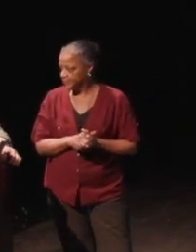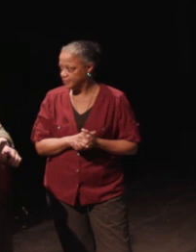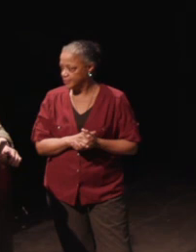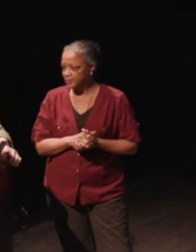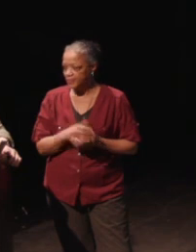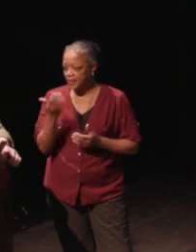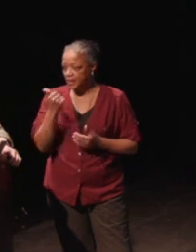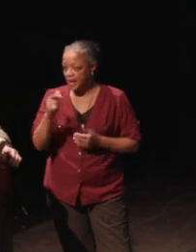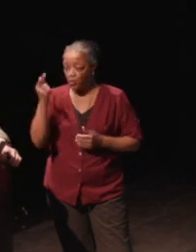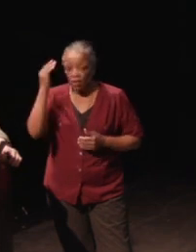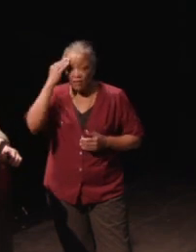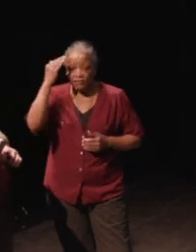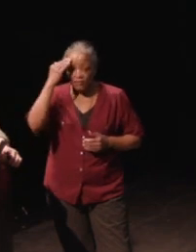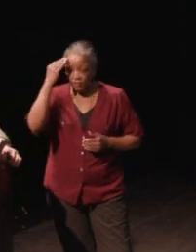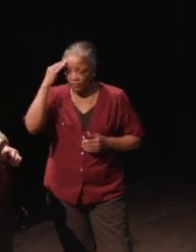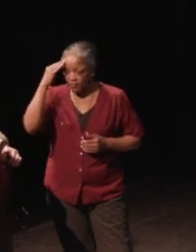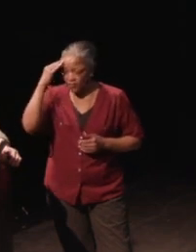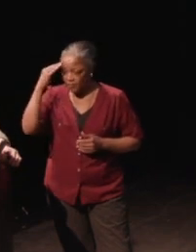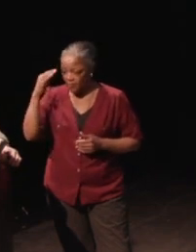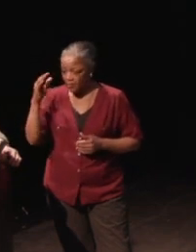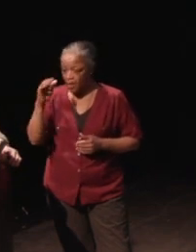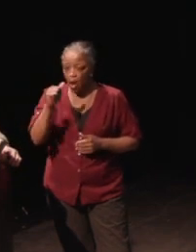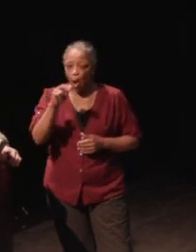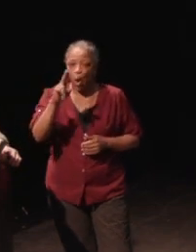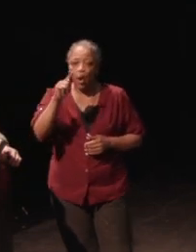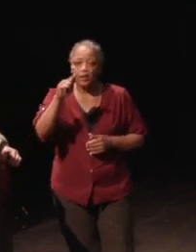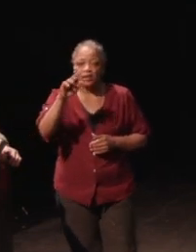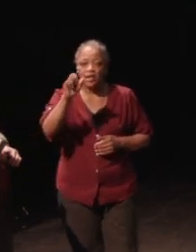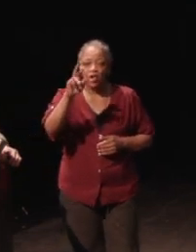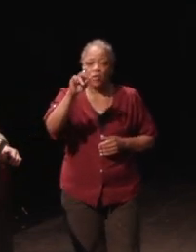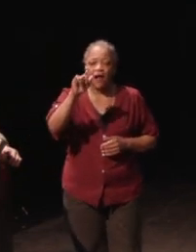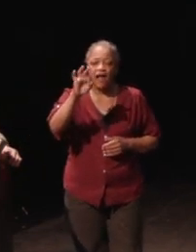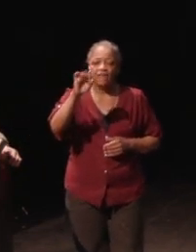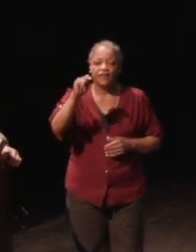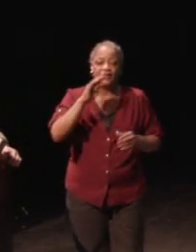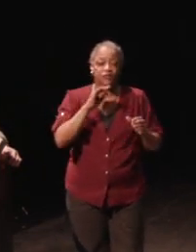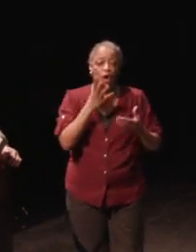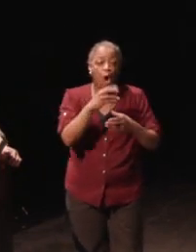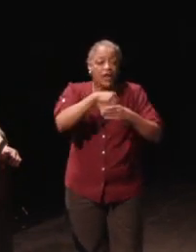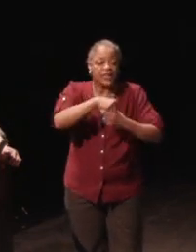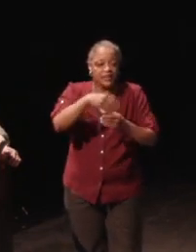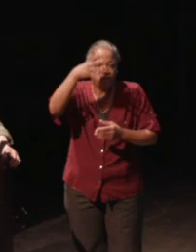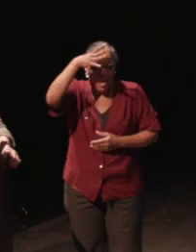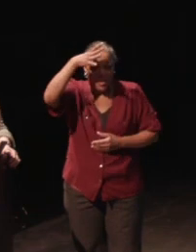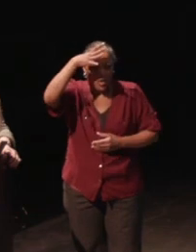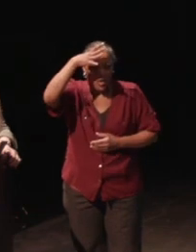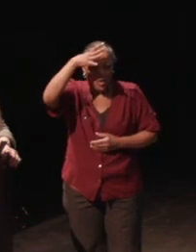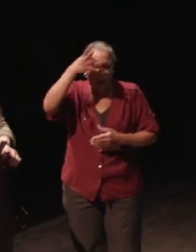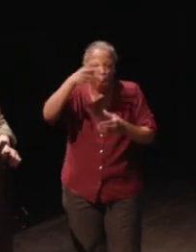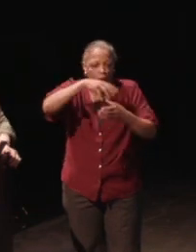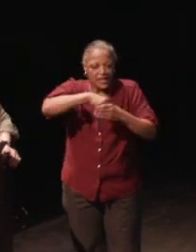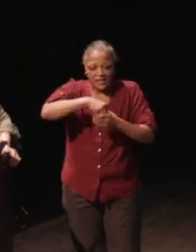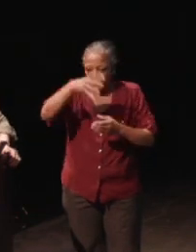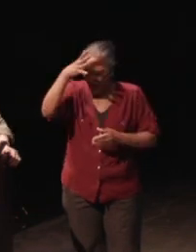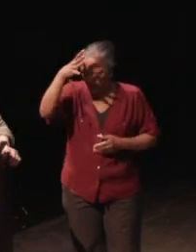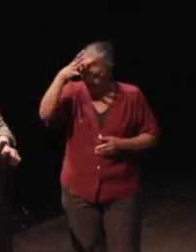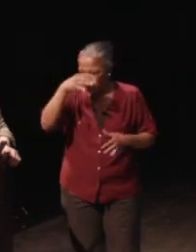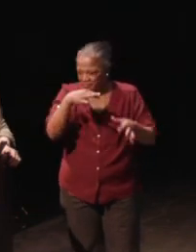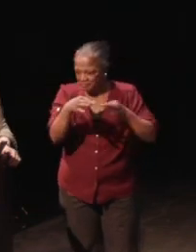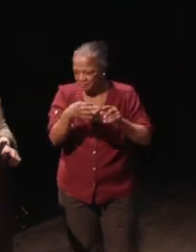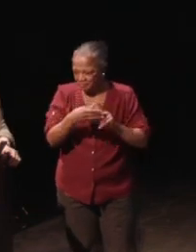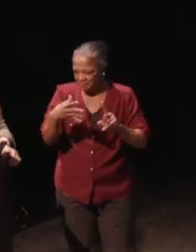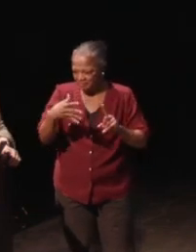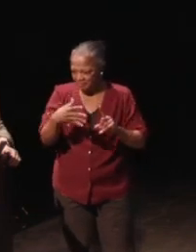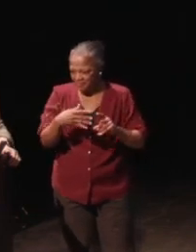Is anyone familiar with Autcraft, with Autism Father? Anyone know? So, yeah, so I'm just going to tell you a little bit